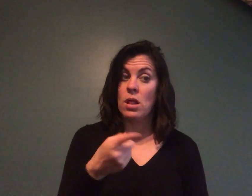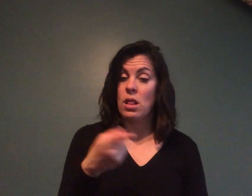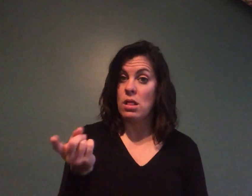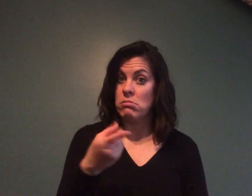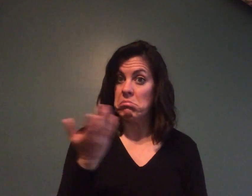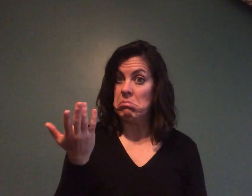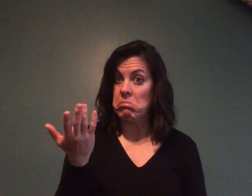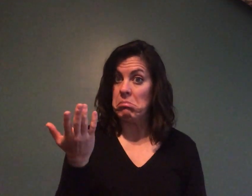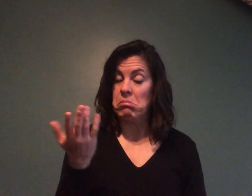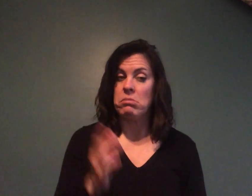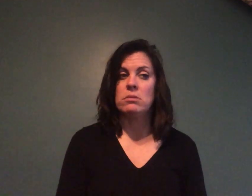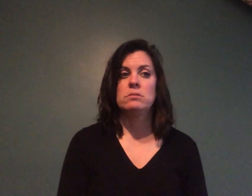Yeah. You would?